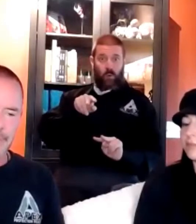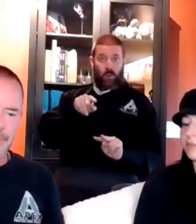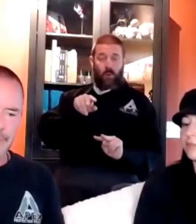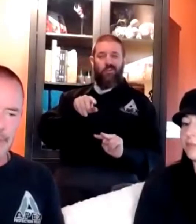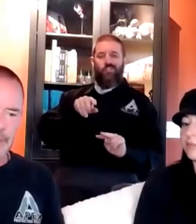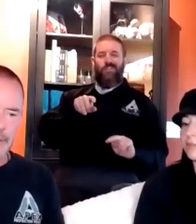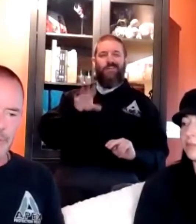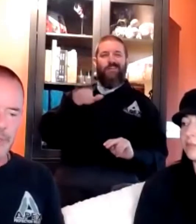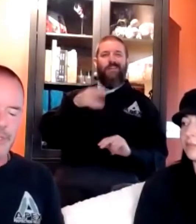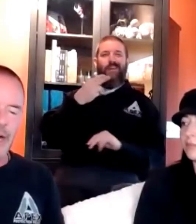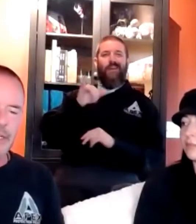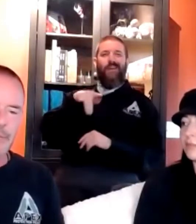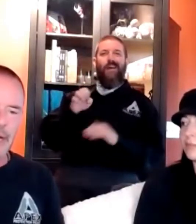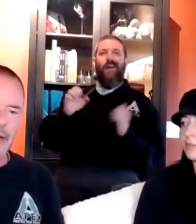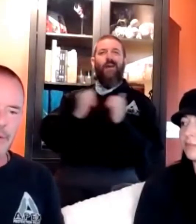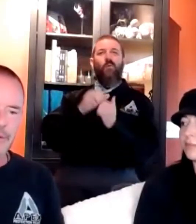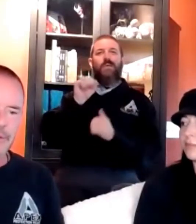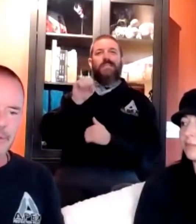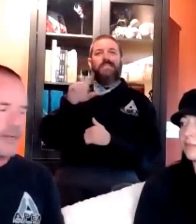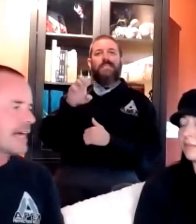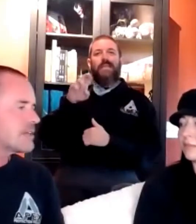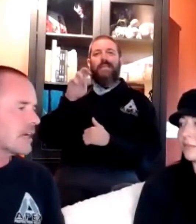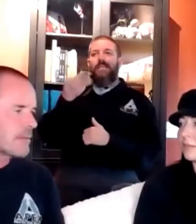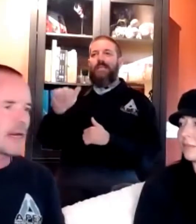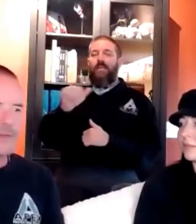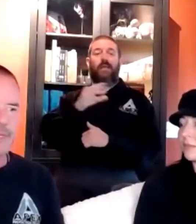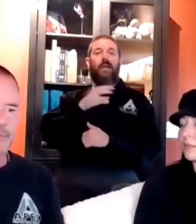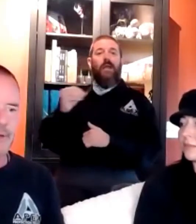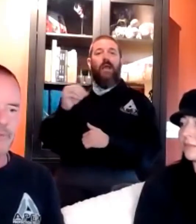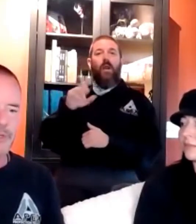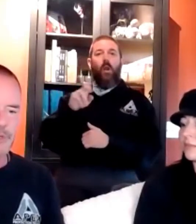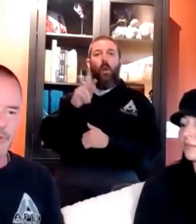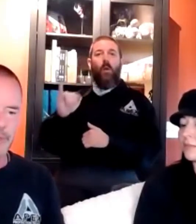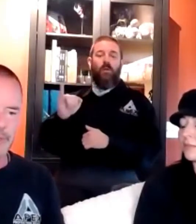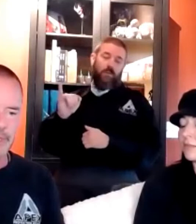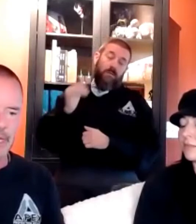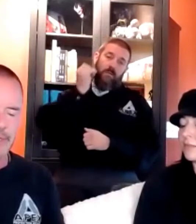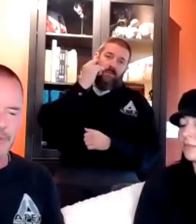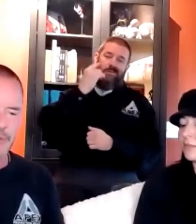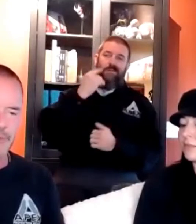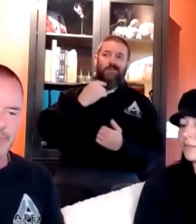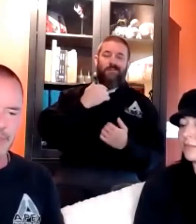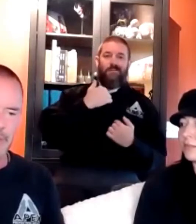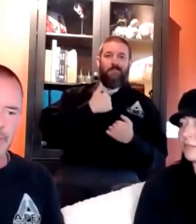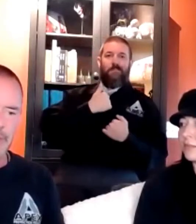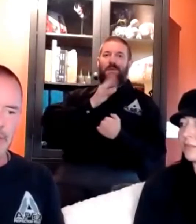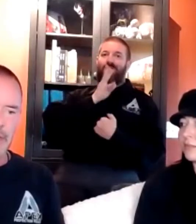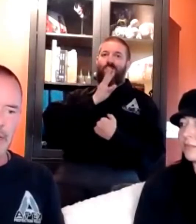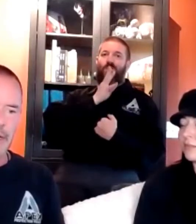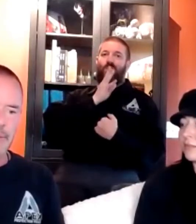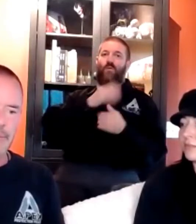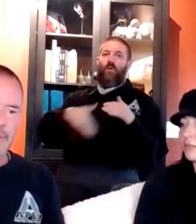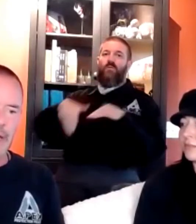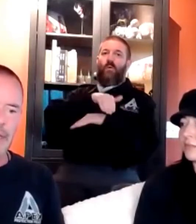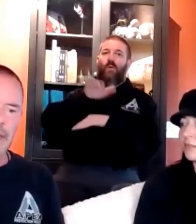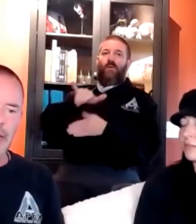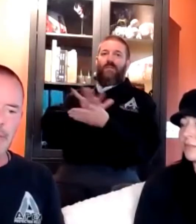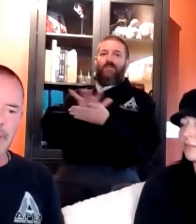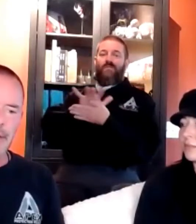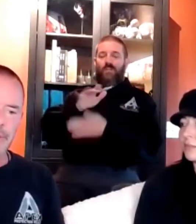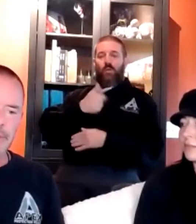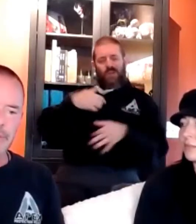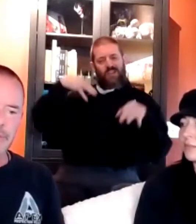um, we talk about, or I talk about, because I'm voiceovering the actual video, a